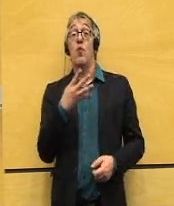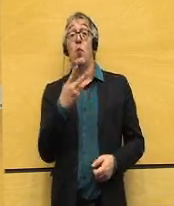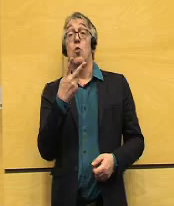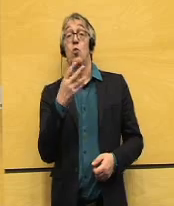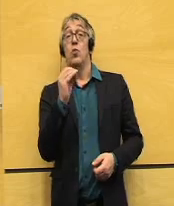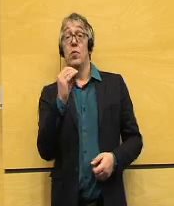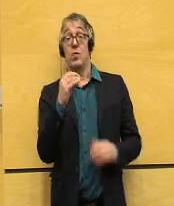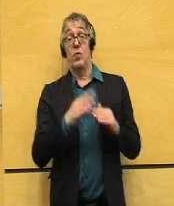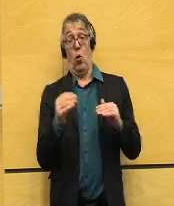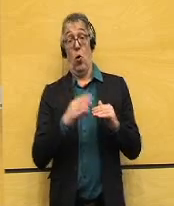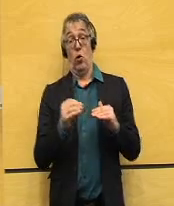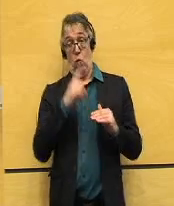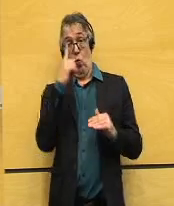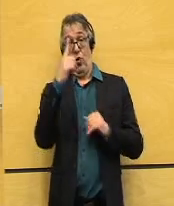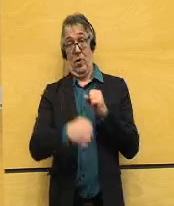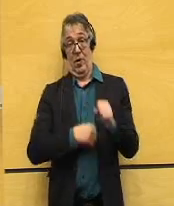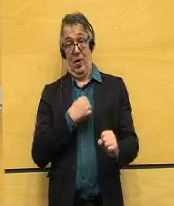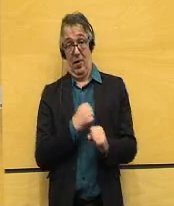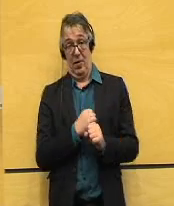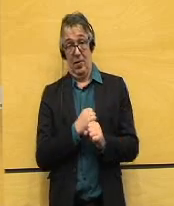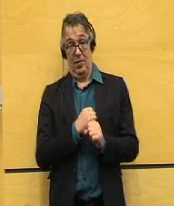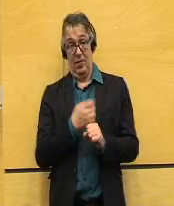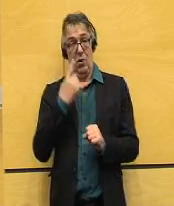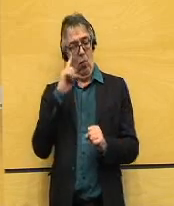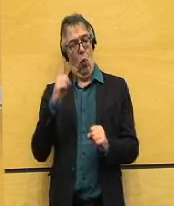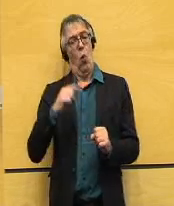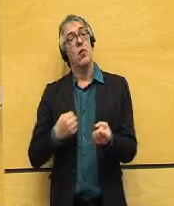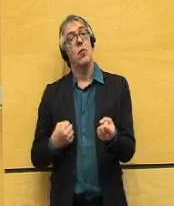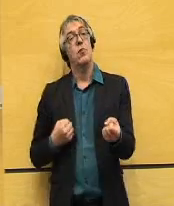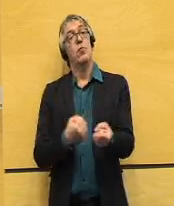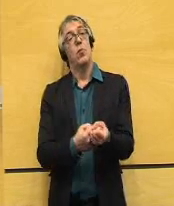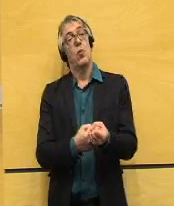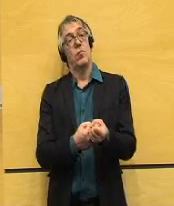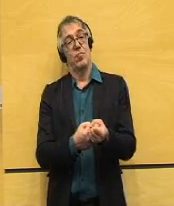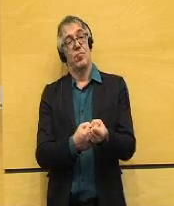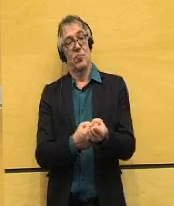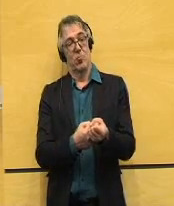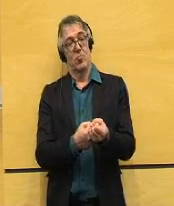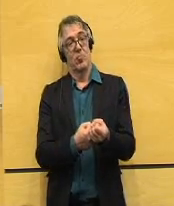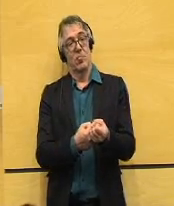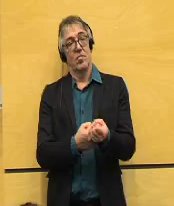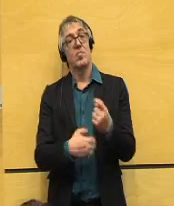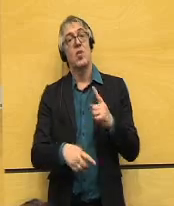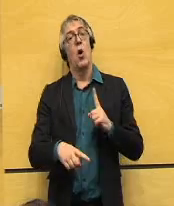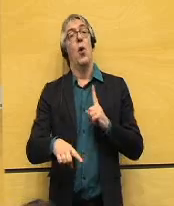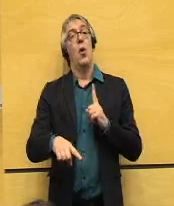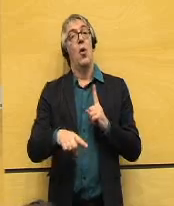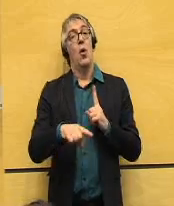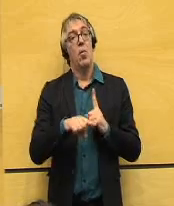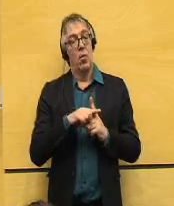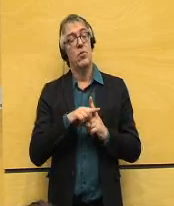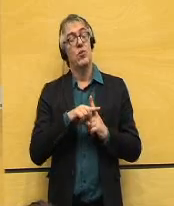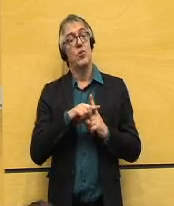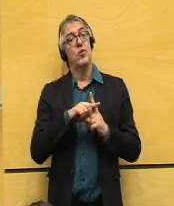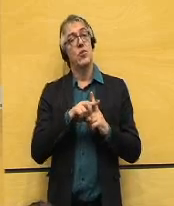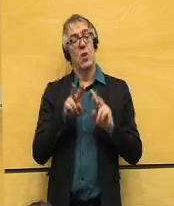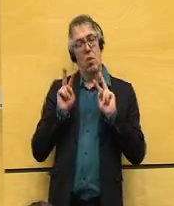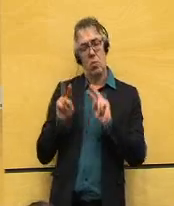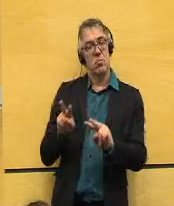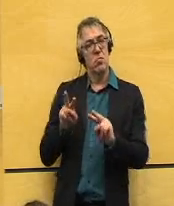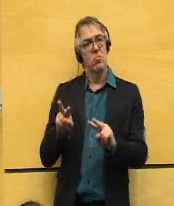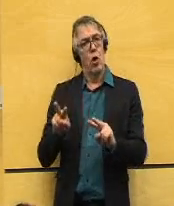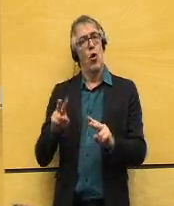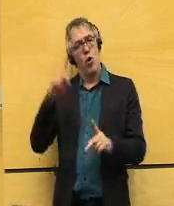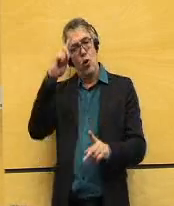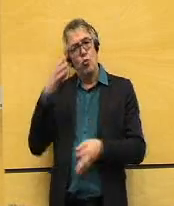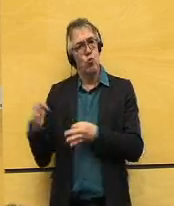$420 per year to support and to ensure effective implementation of the strategic plan.